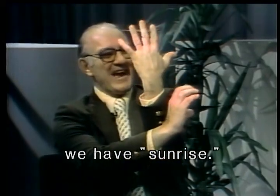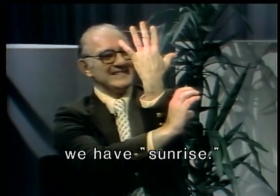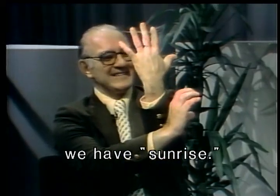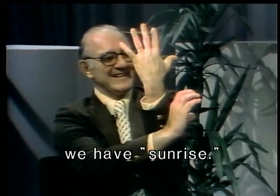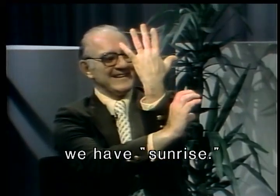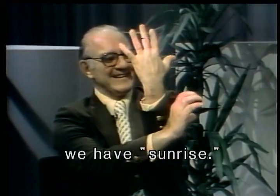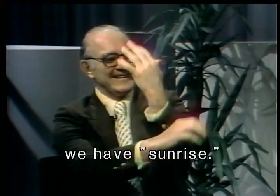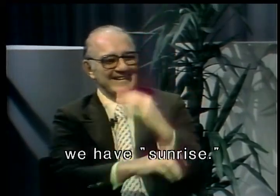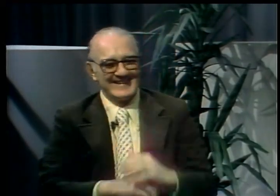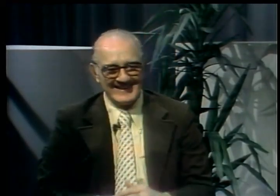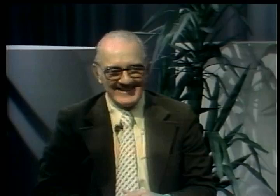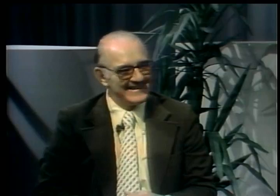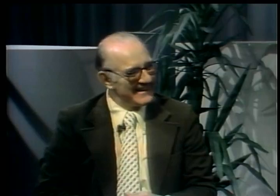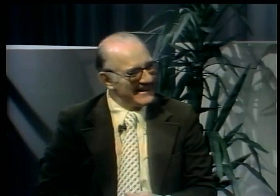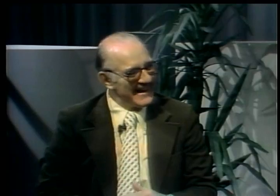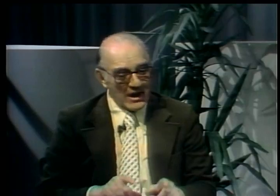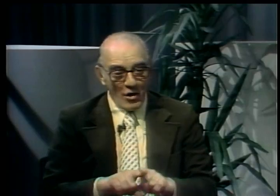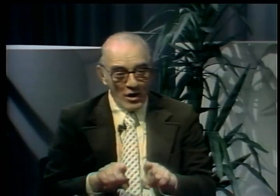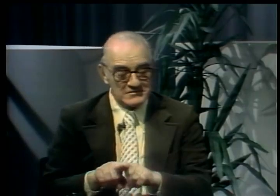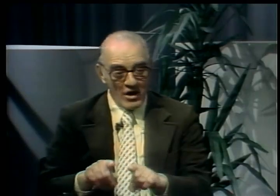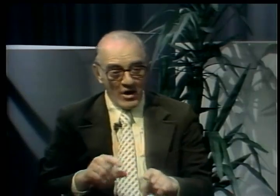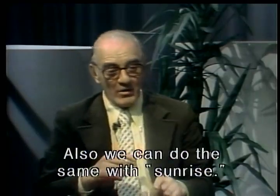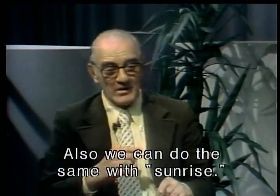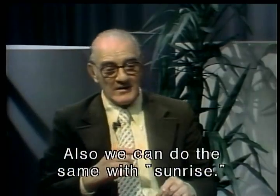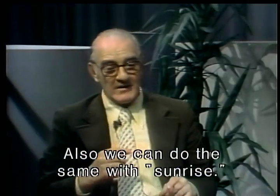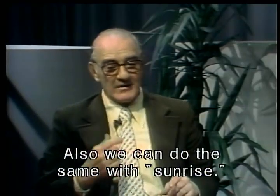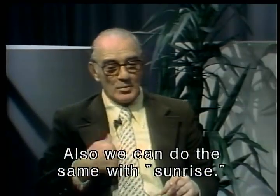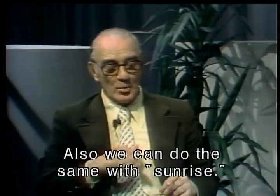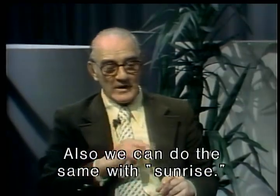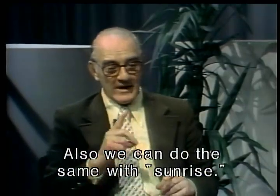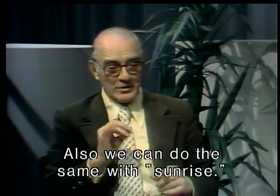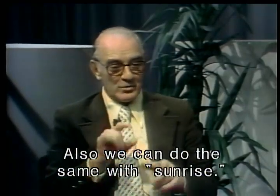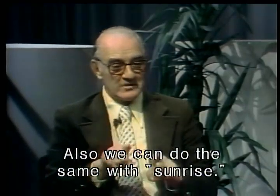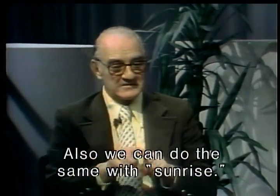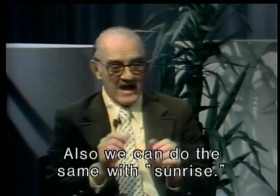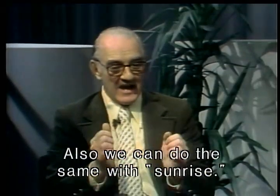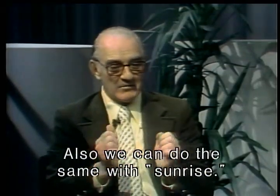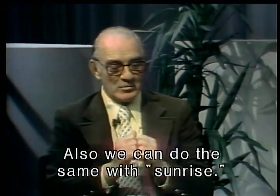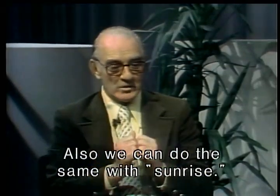Sunrise. And also, we can do the same with